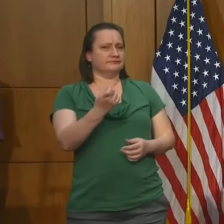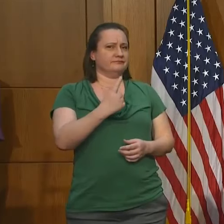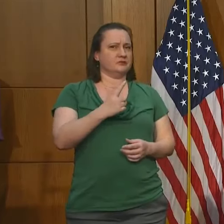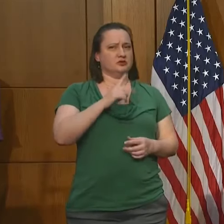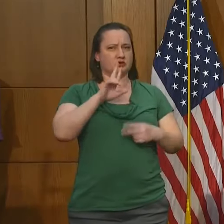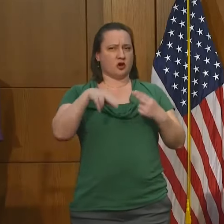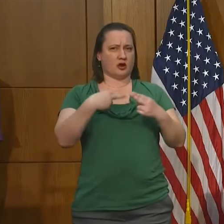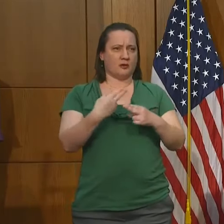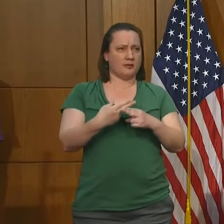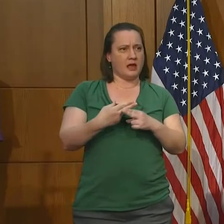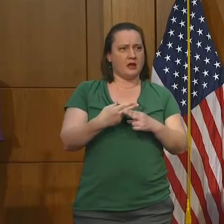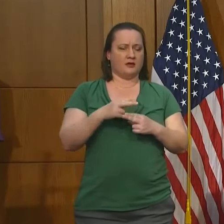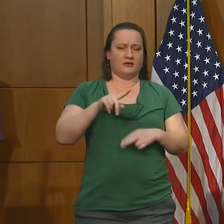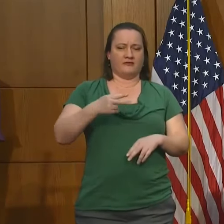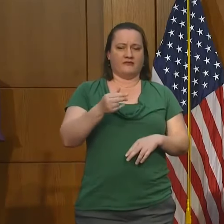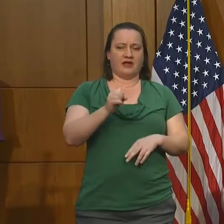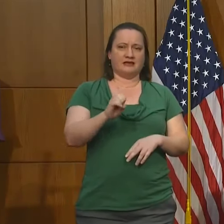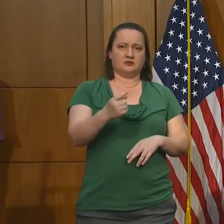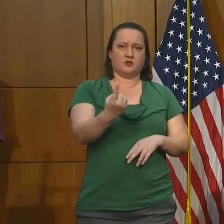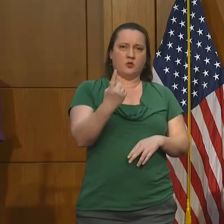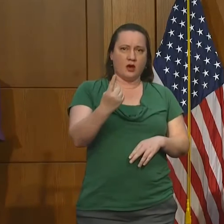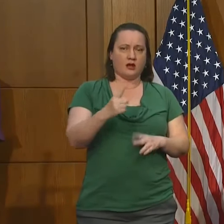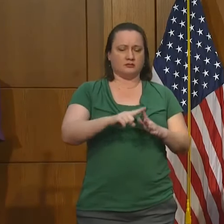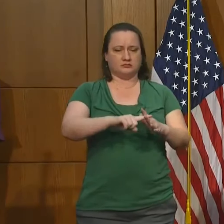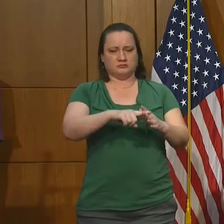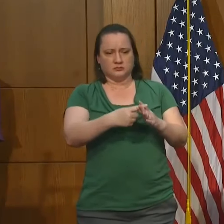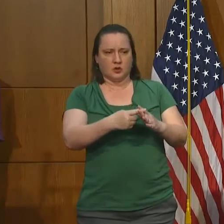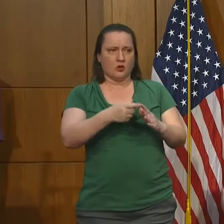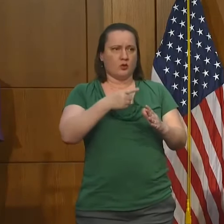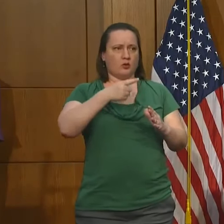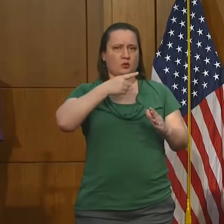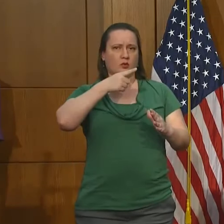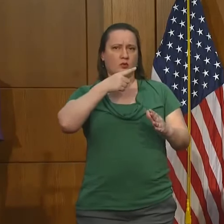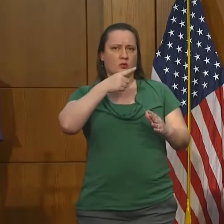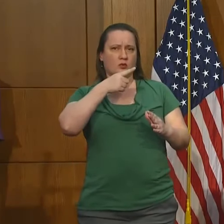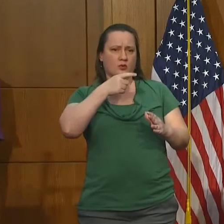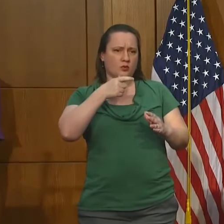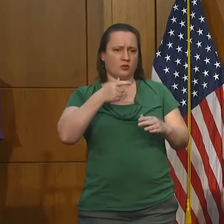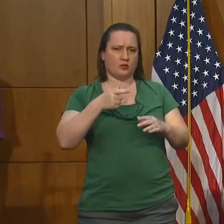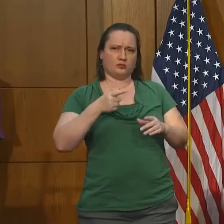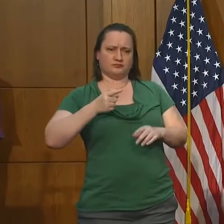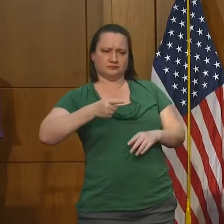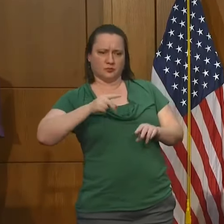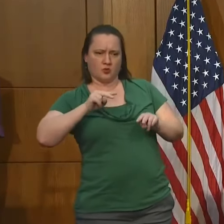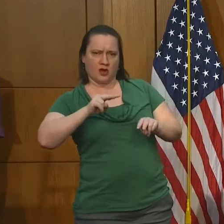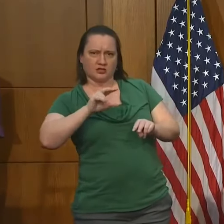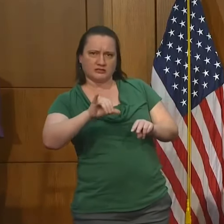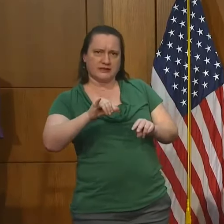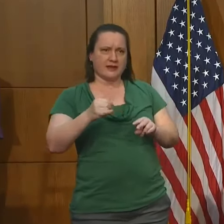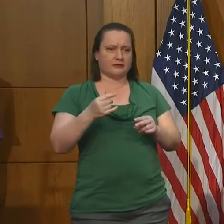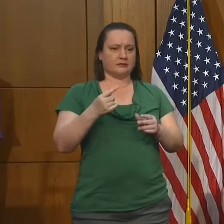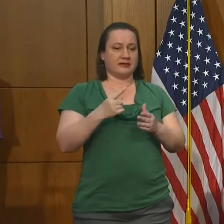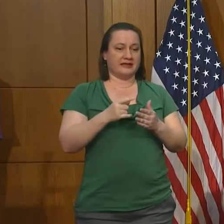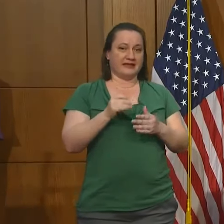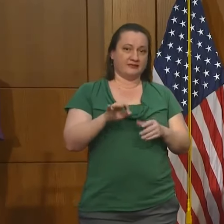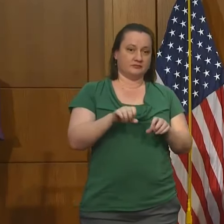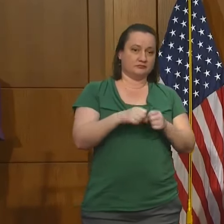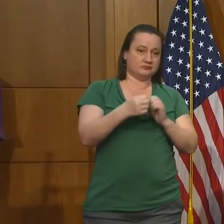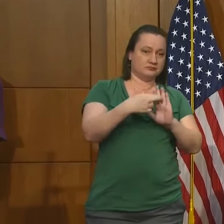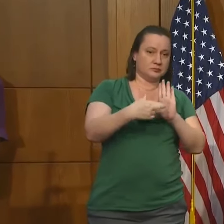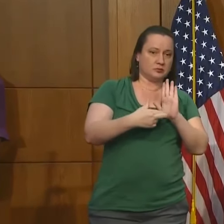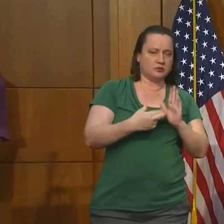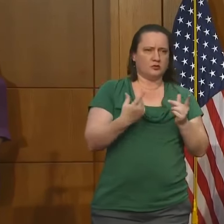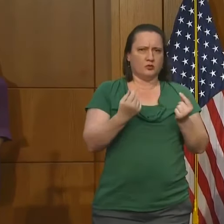that, and what does that look like? Is it a warning, press, It's the same way that we've